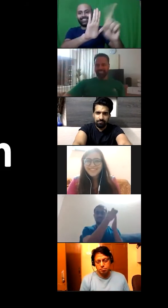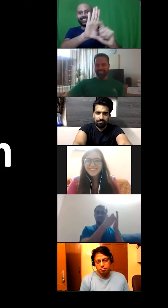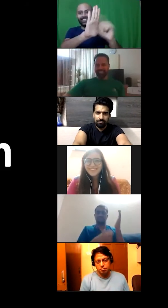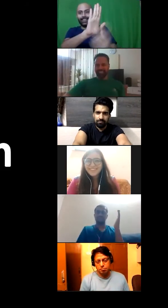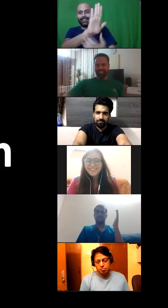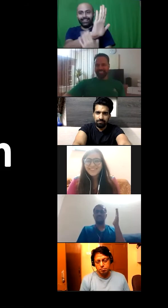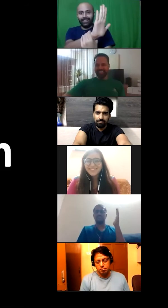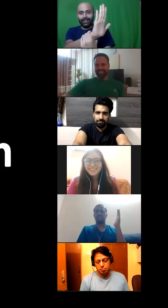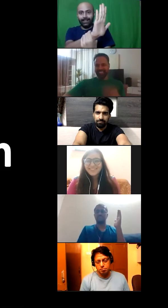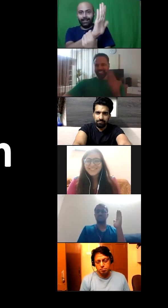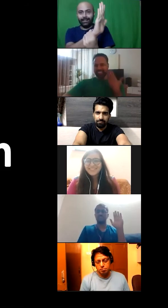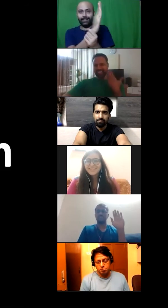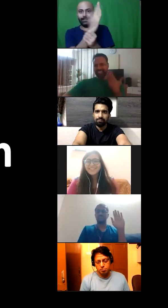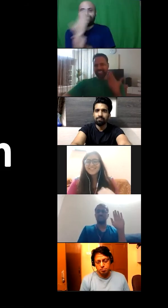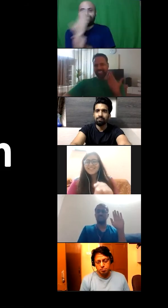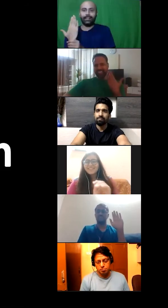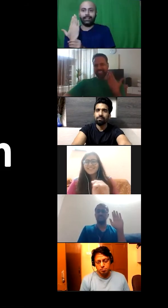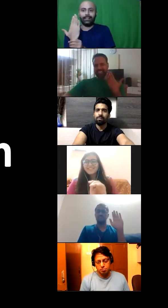your palm up